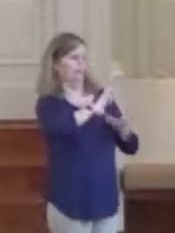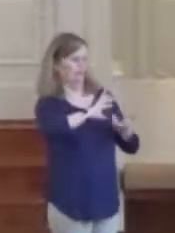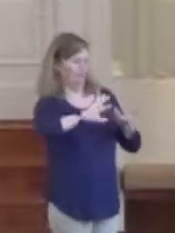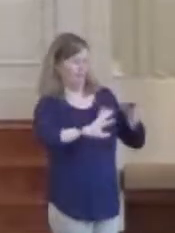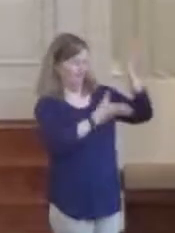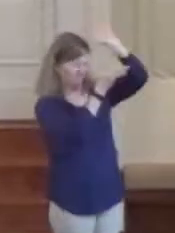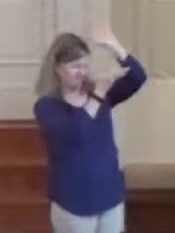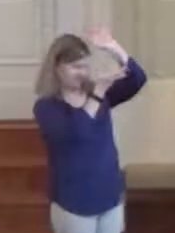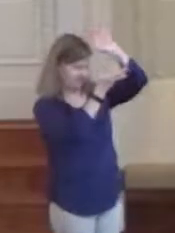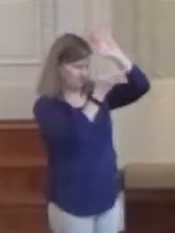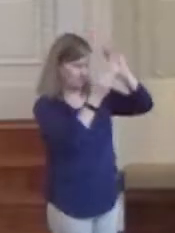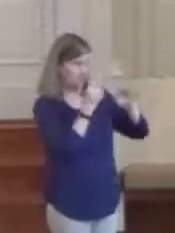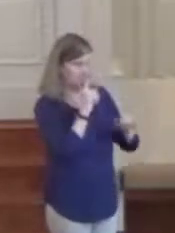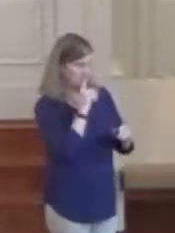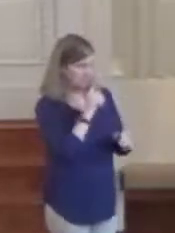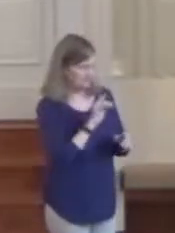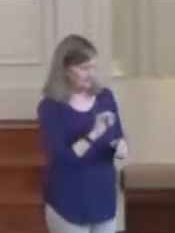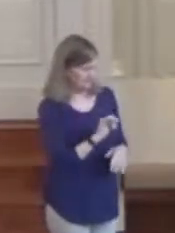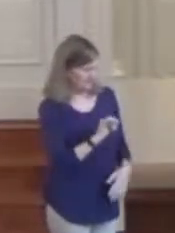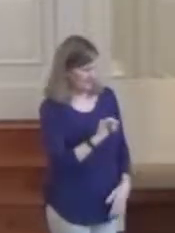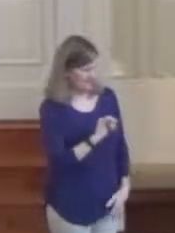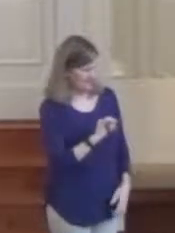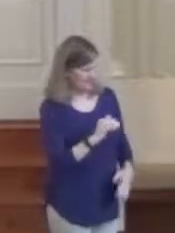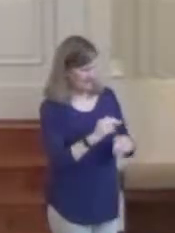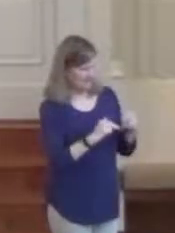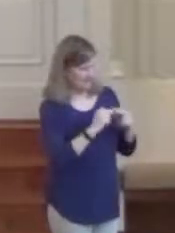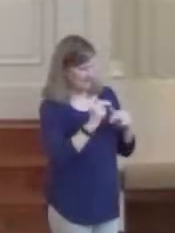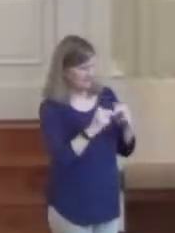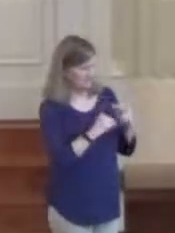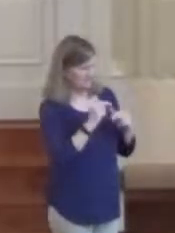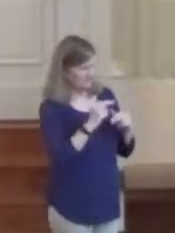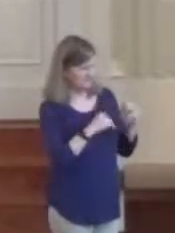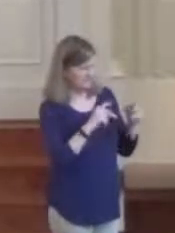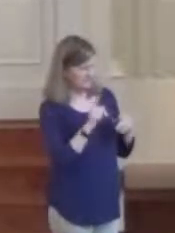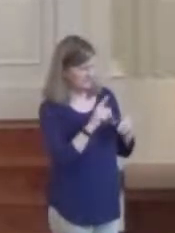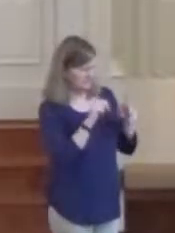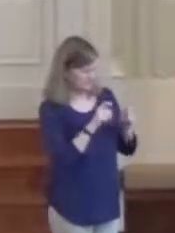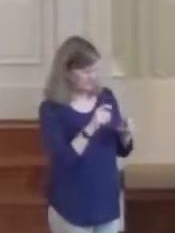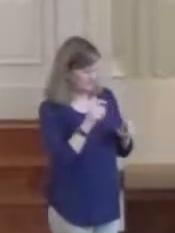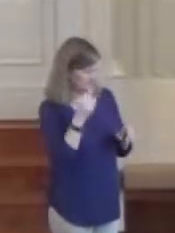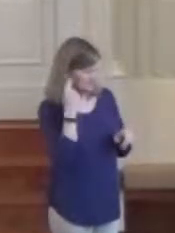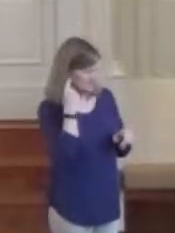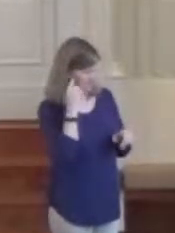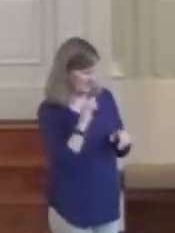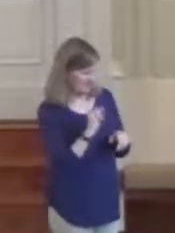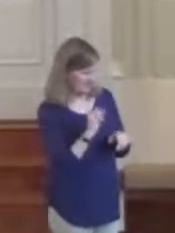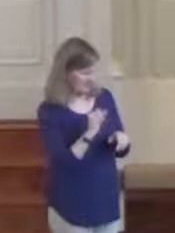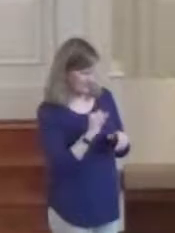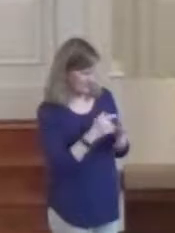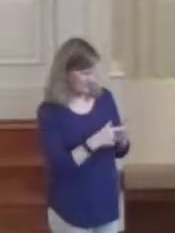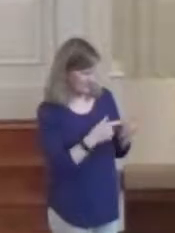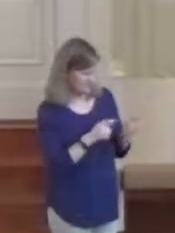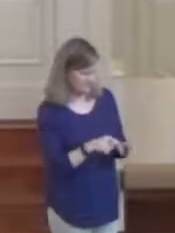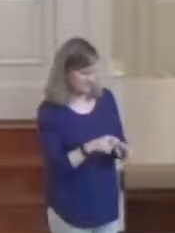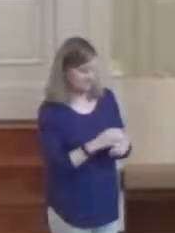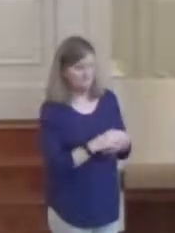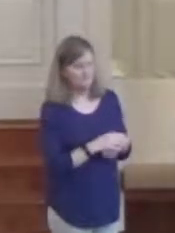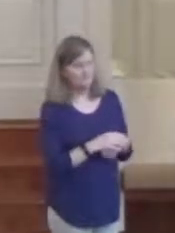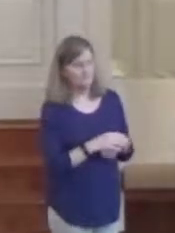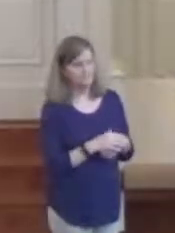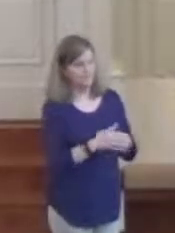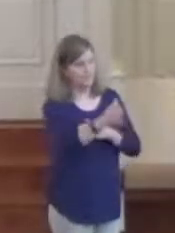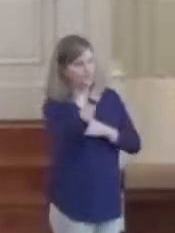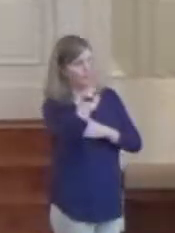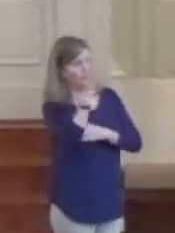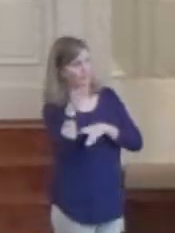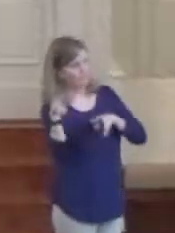like a literary construction, like an onomatopoeia, where it's supposed to sound like what it is. And so God